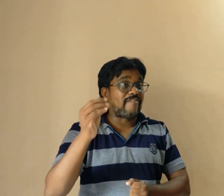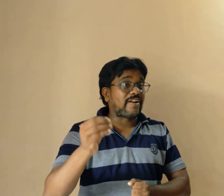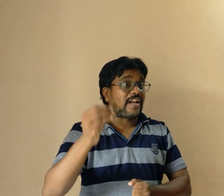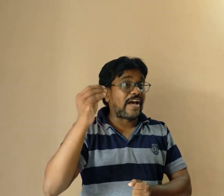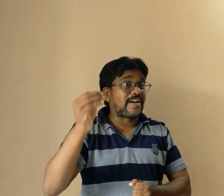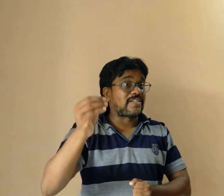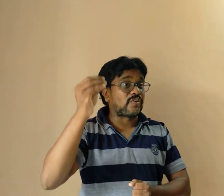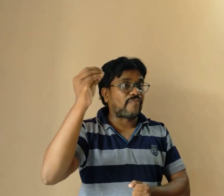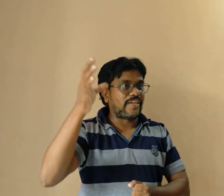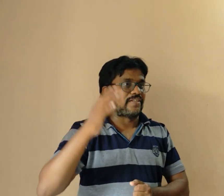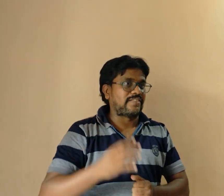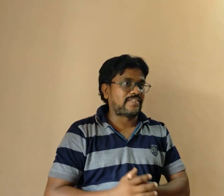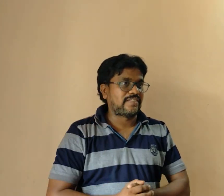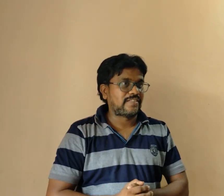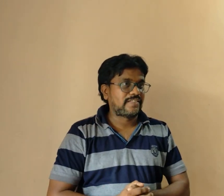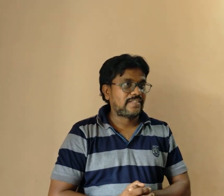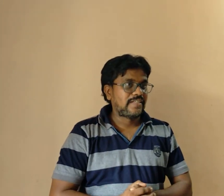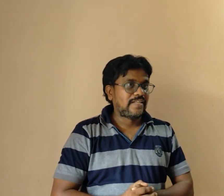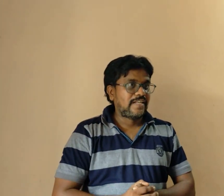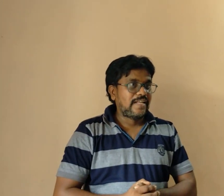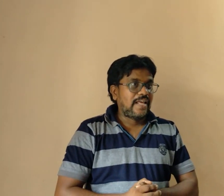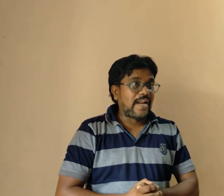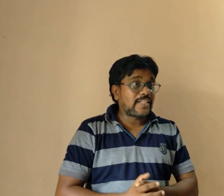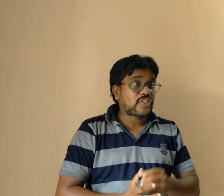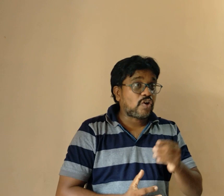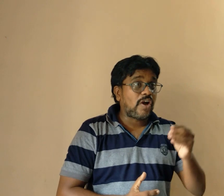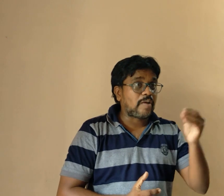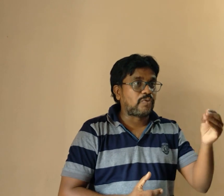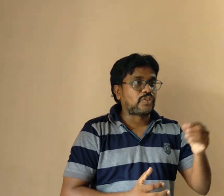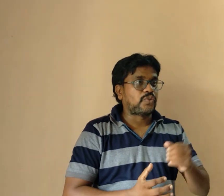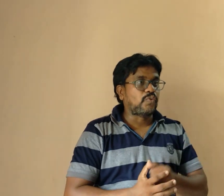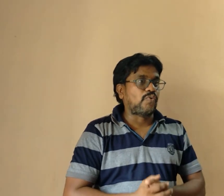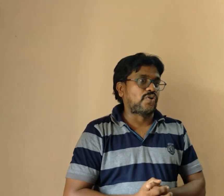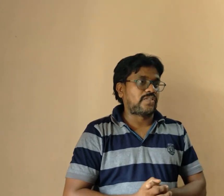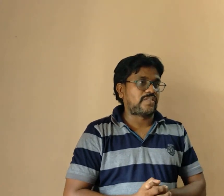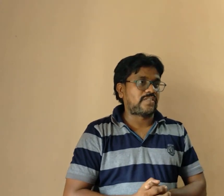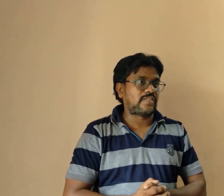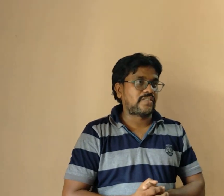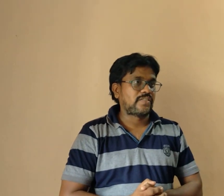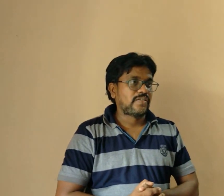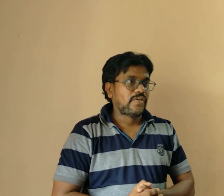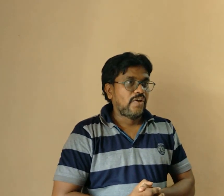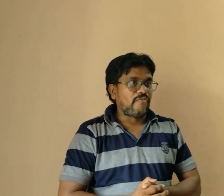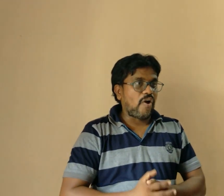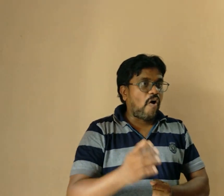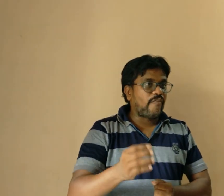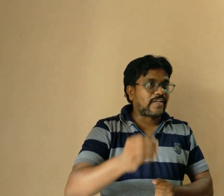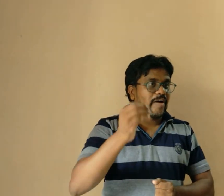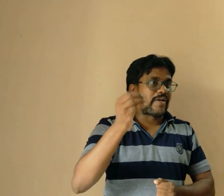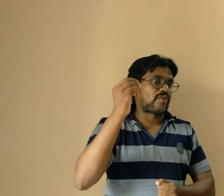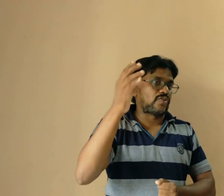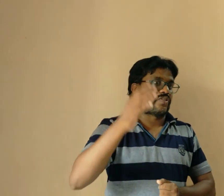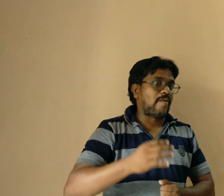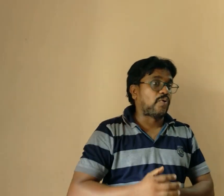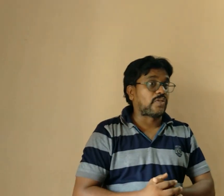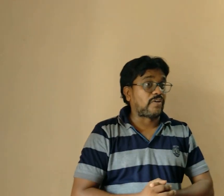several hundreds of years. Let us talk about the two words we often come across about our